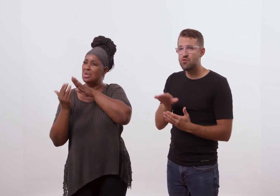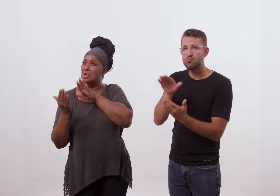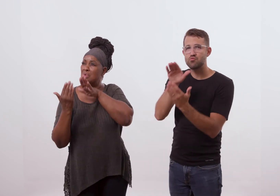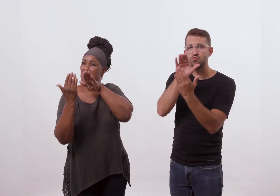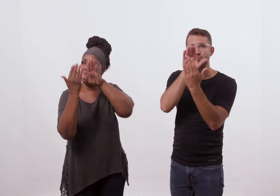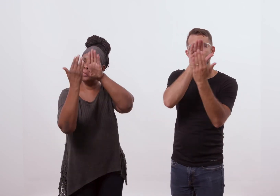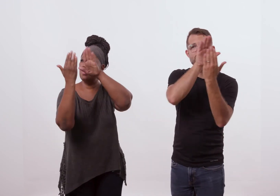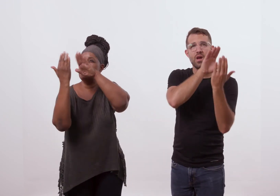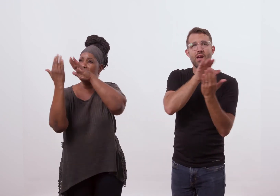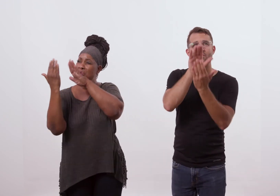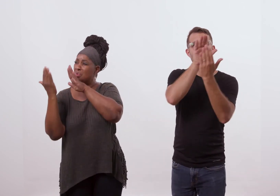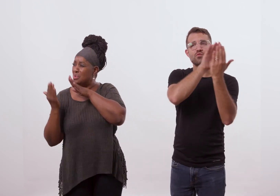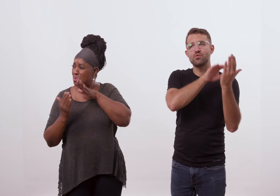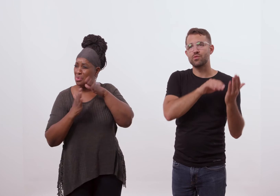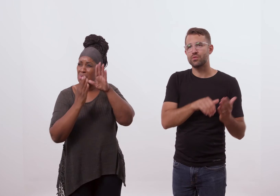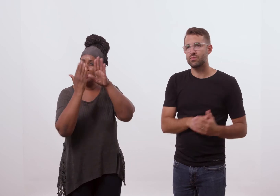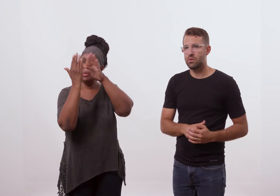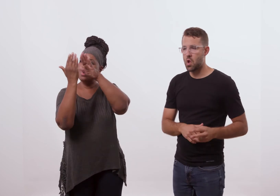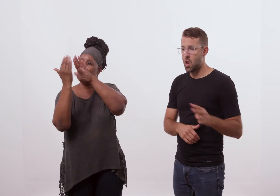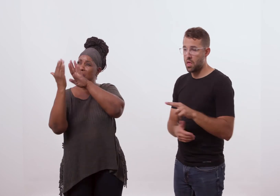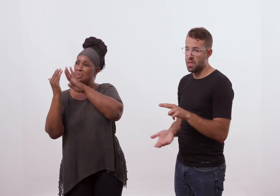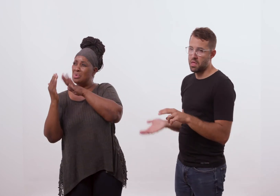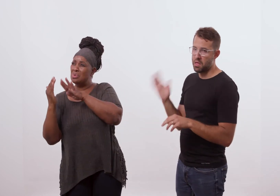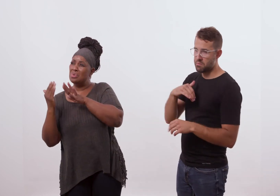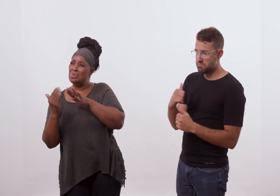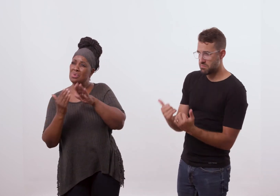Look, here they come.